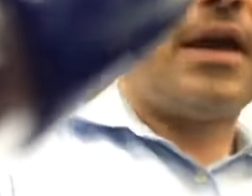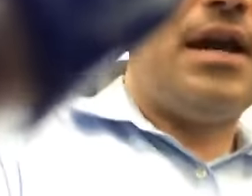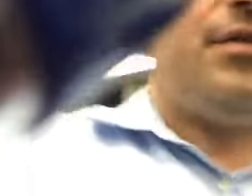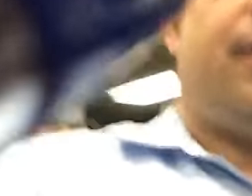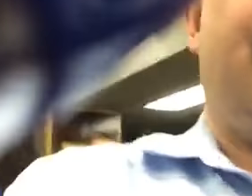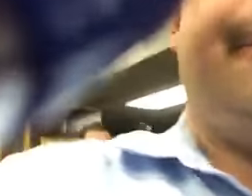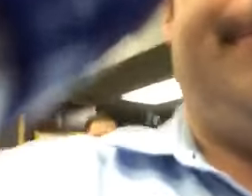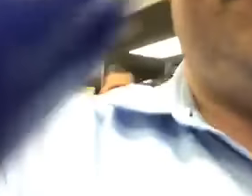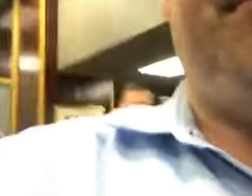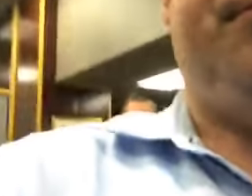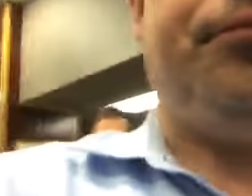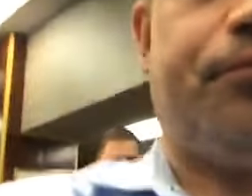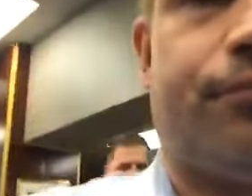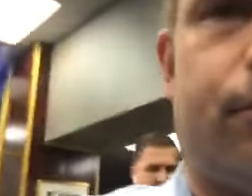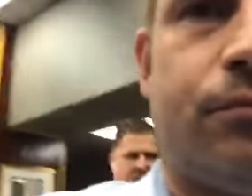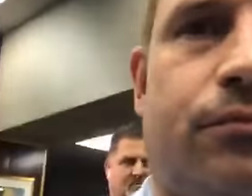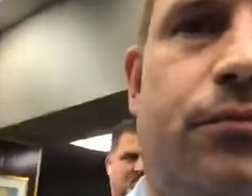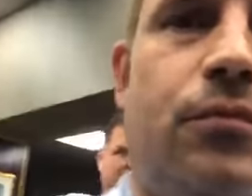Okay, guys.